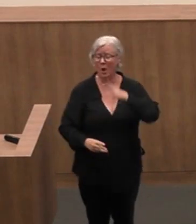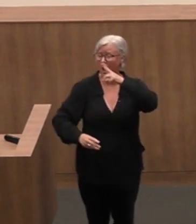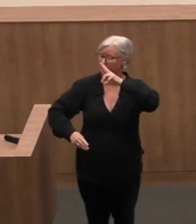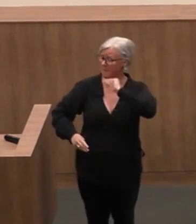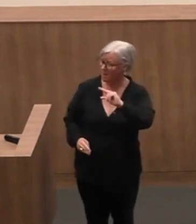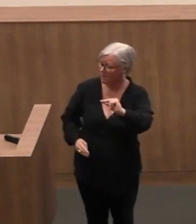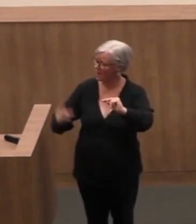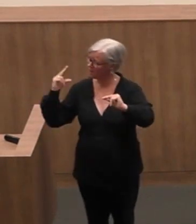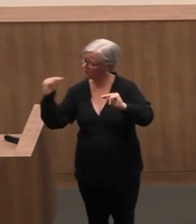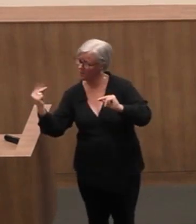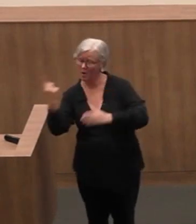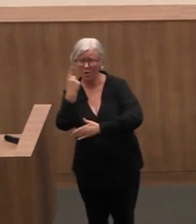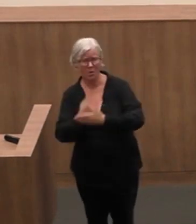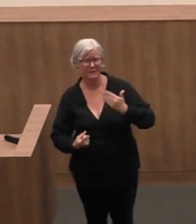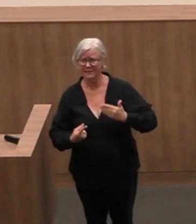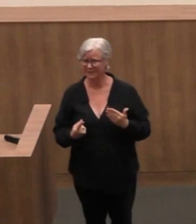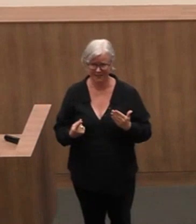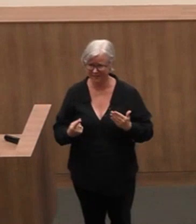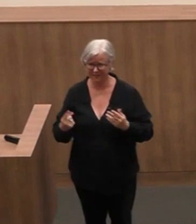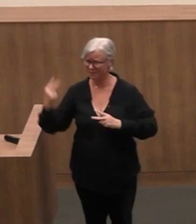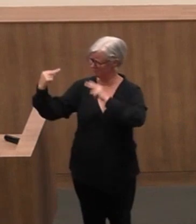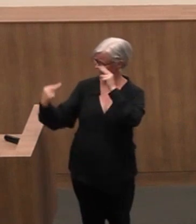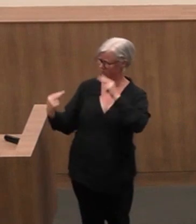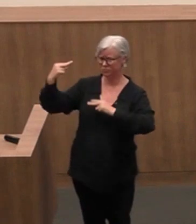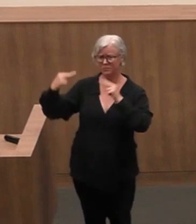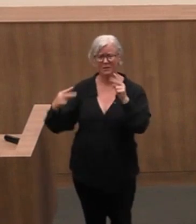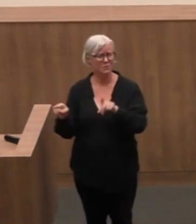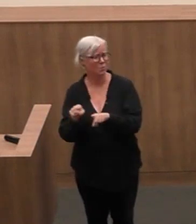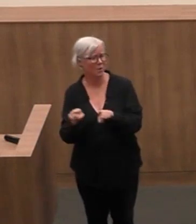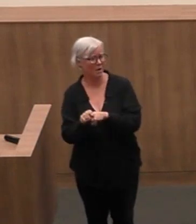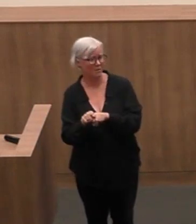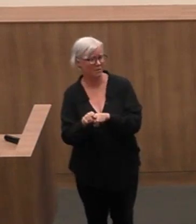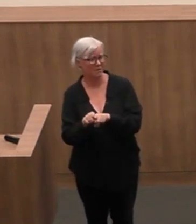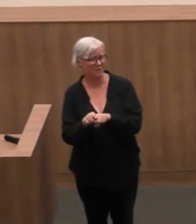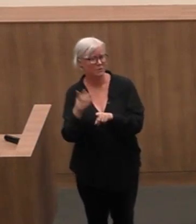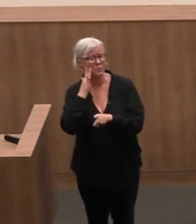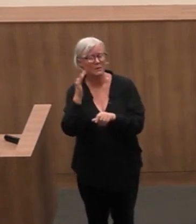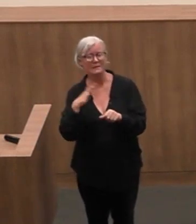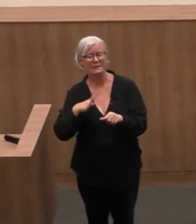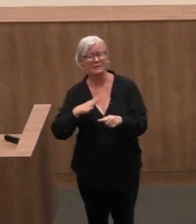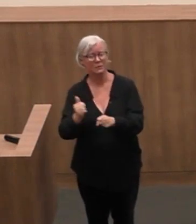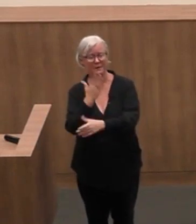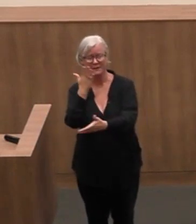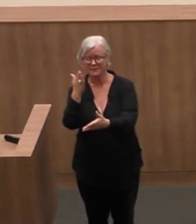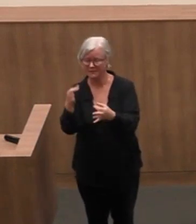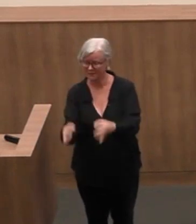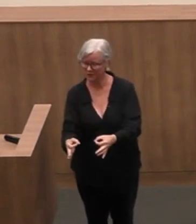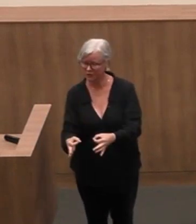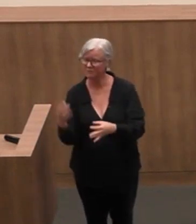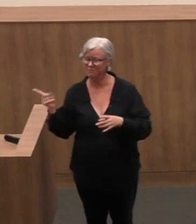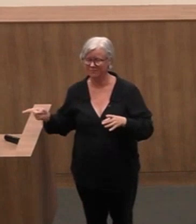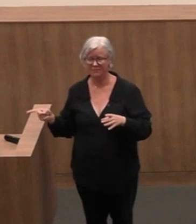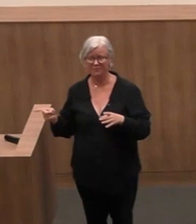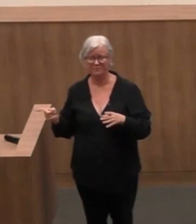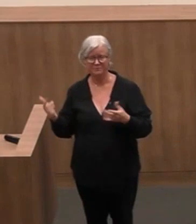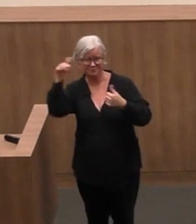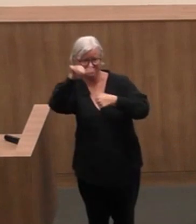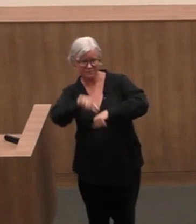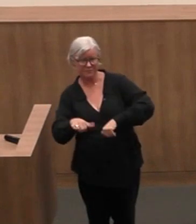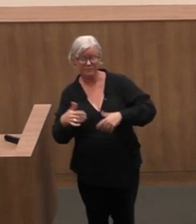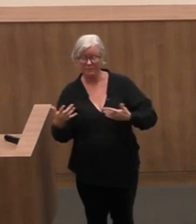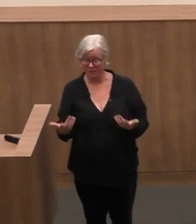their will and their preferences in relation to a particular decision. And I would imagine as health professionals, if